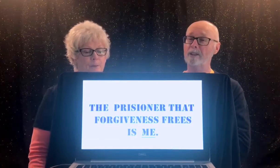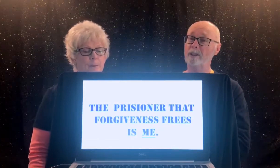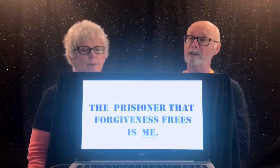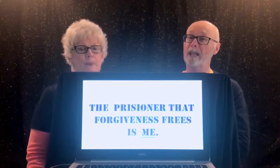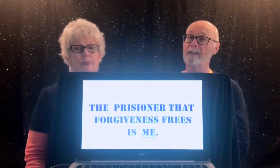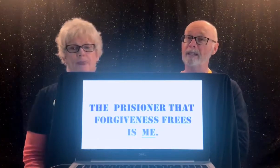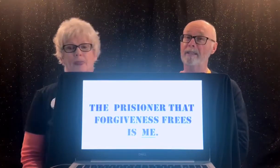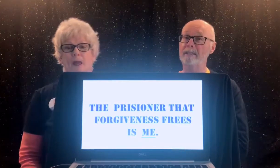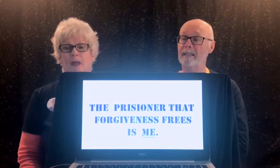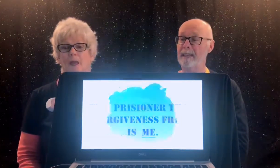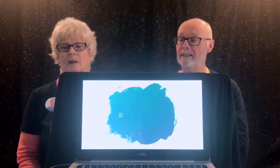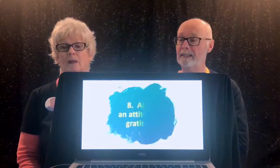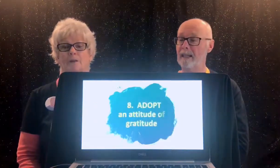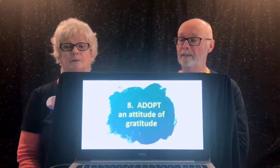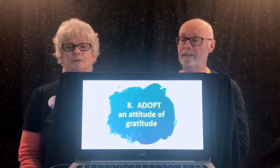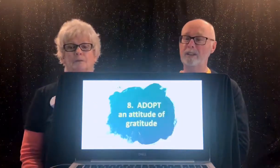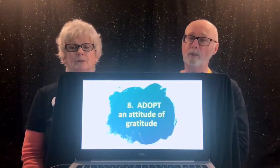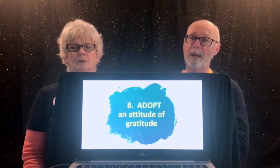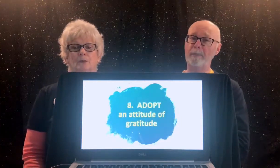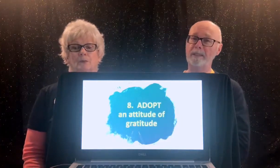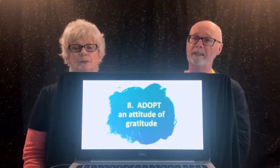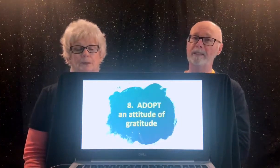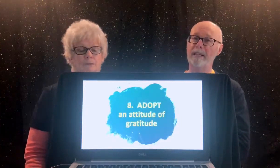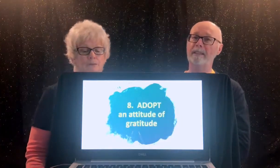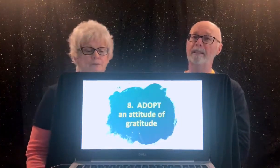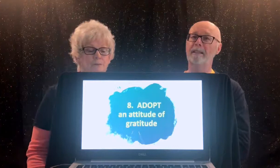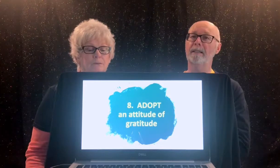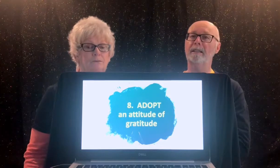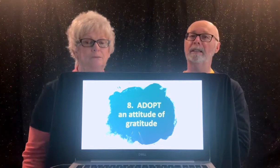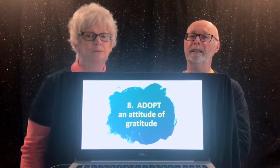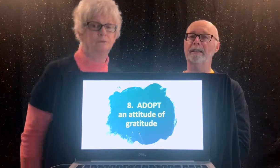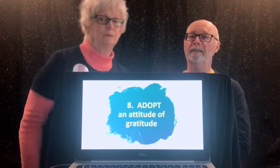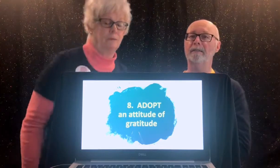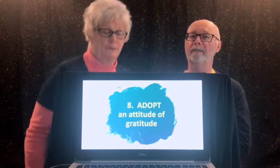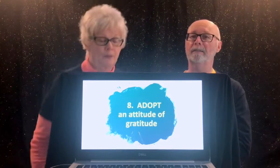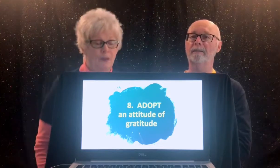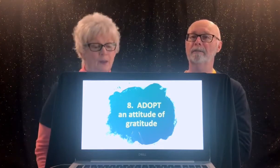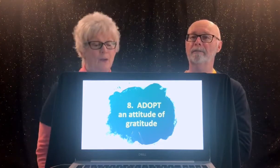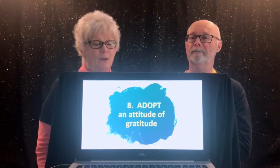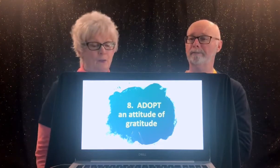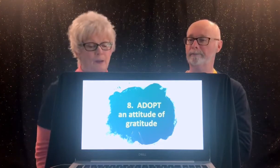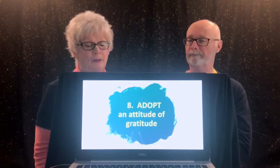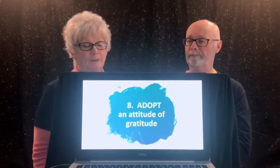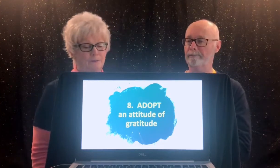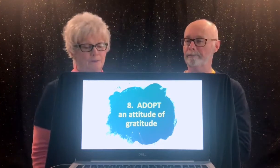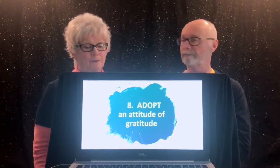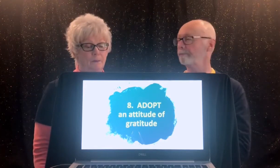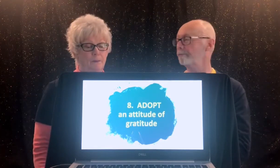looks like this in ASL. It's wiping the slate clean. Wow.